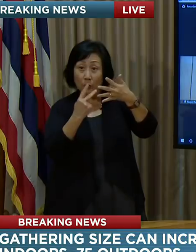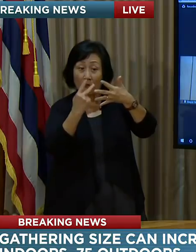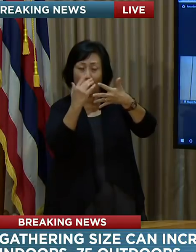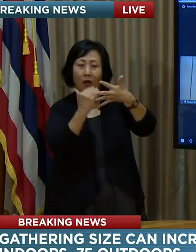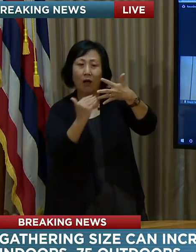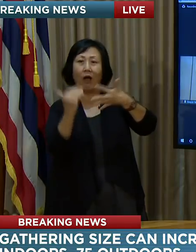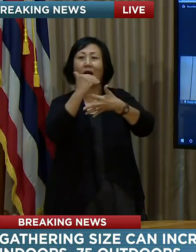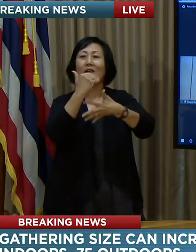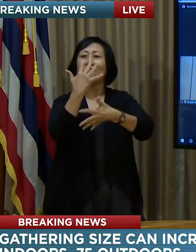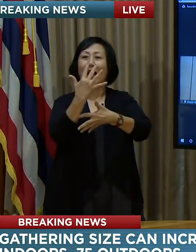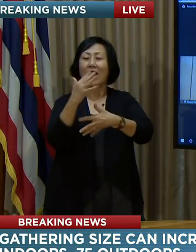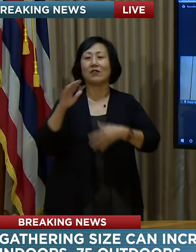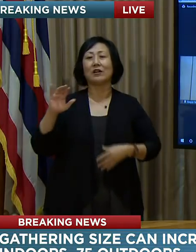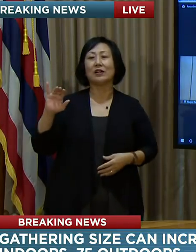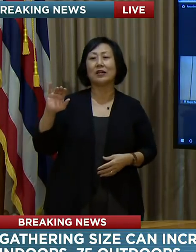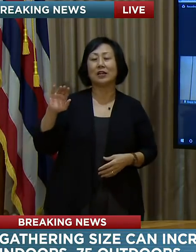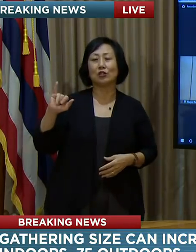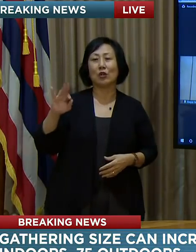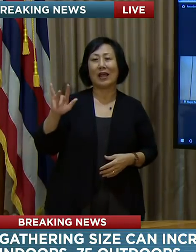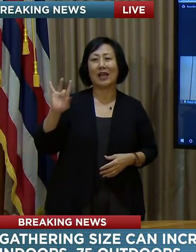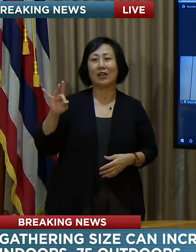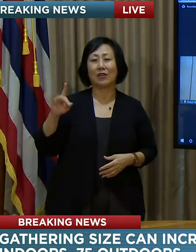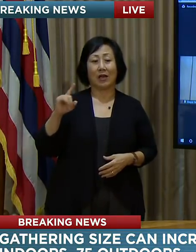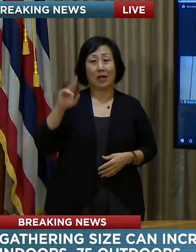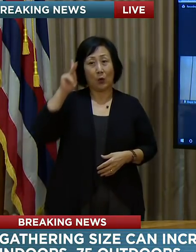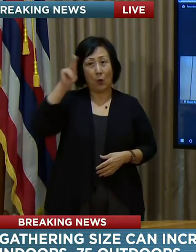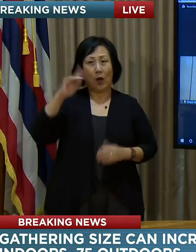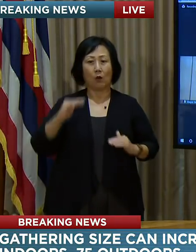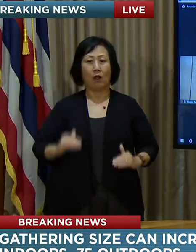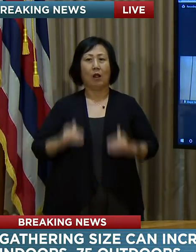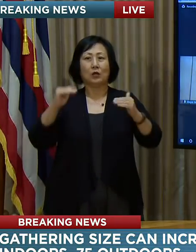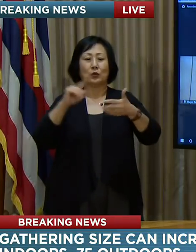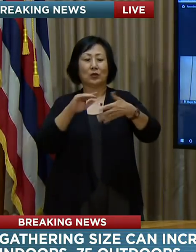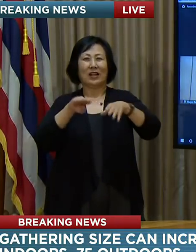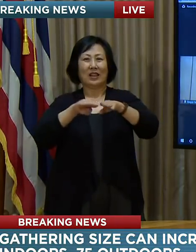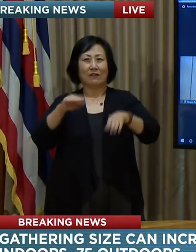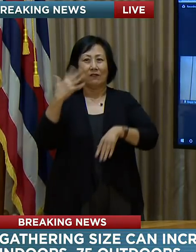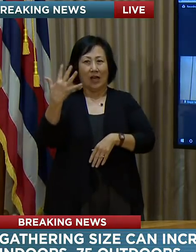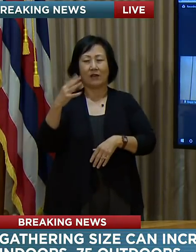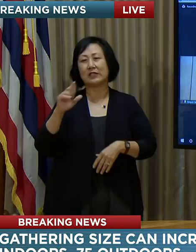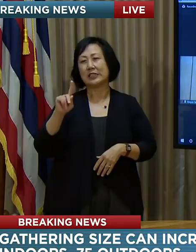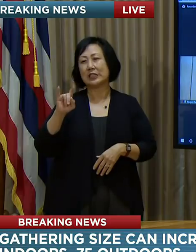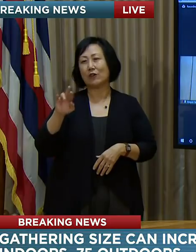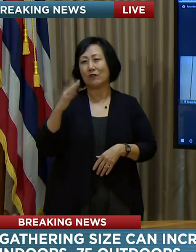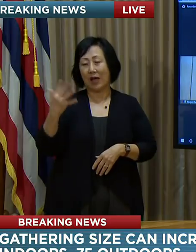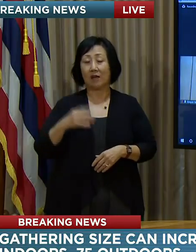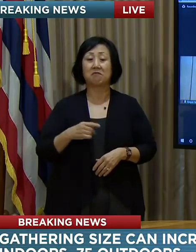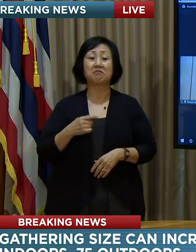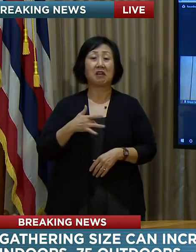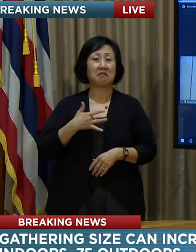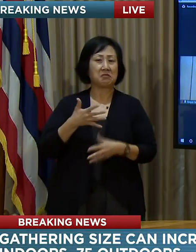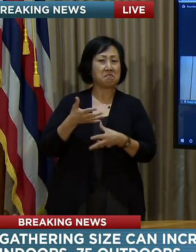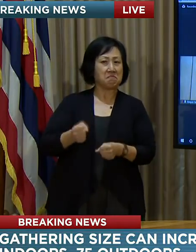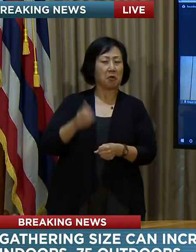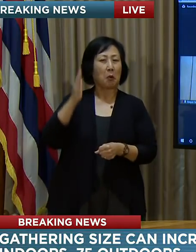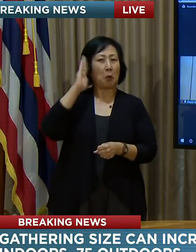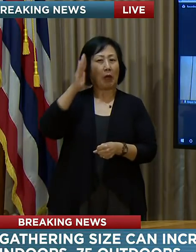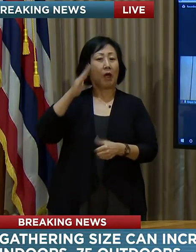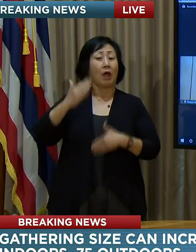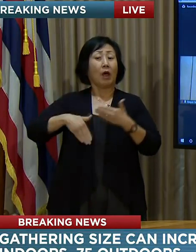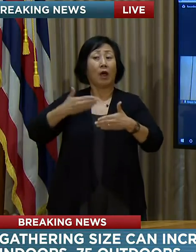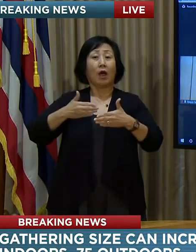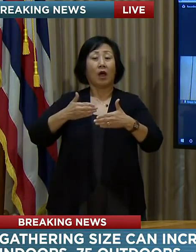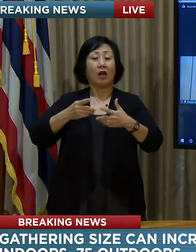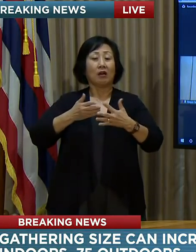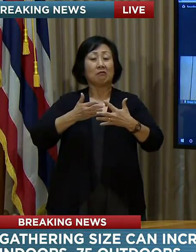8th. And I have a good feeling that as we turn the corner, we'll be able to cross the finish line